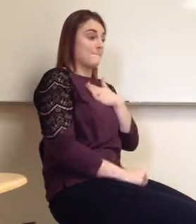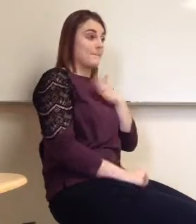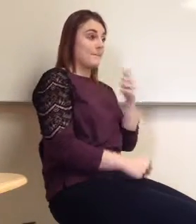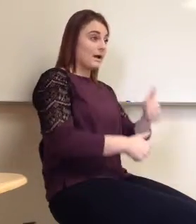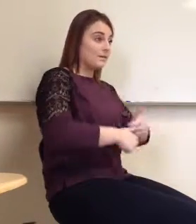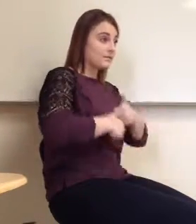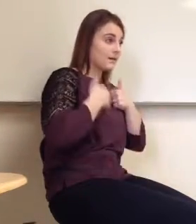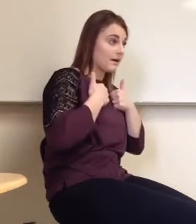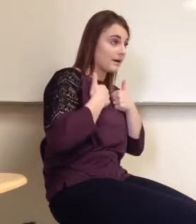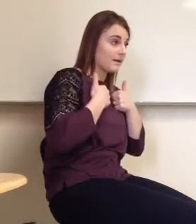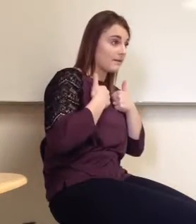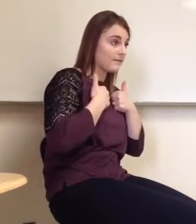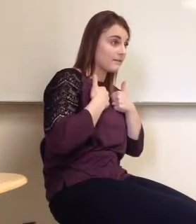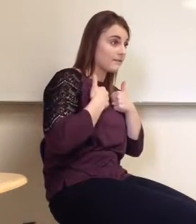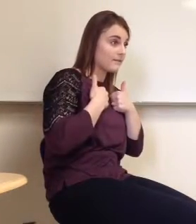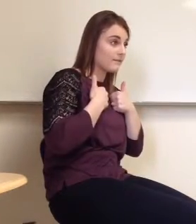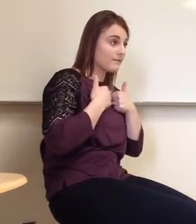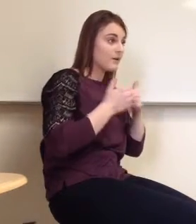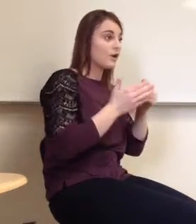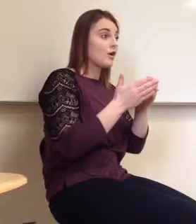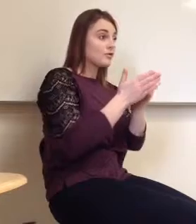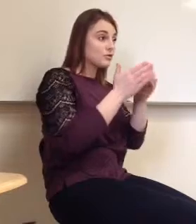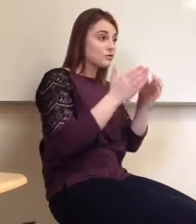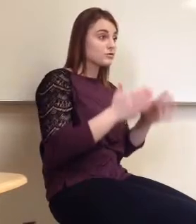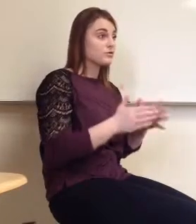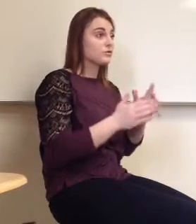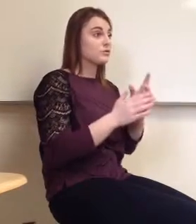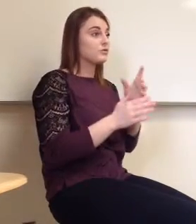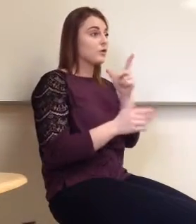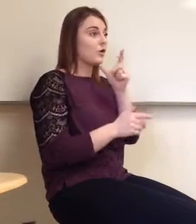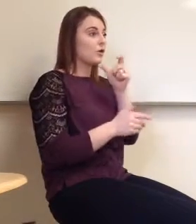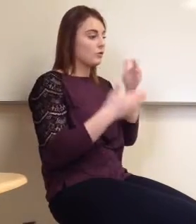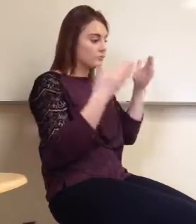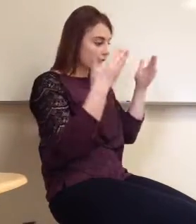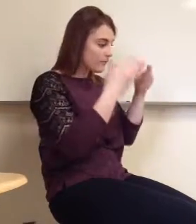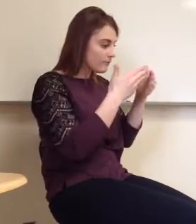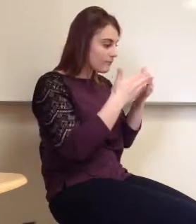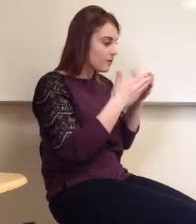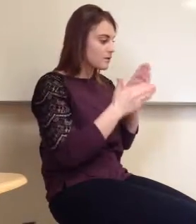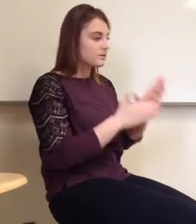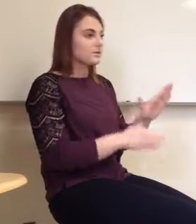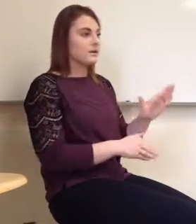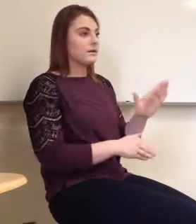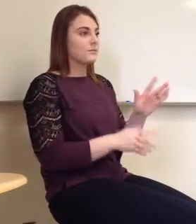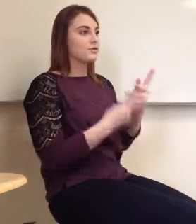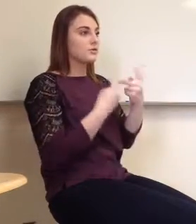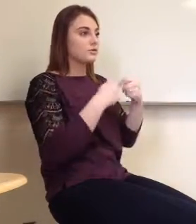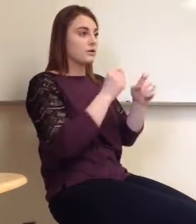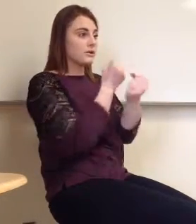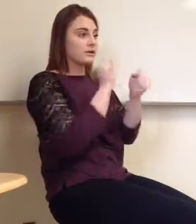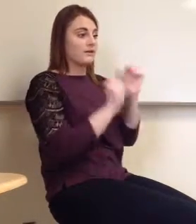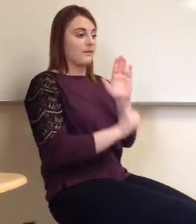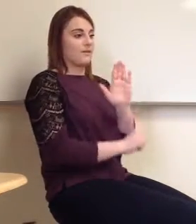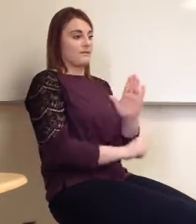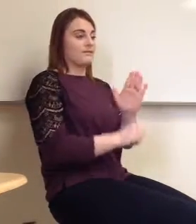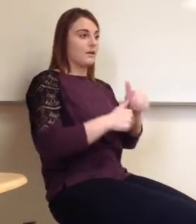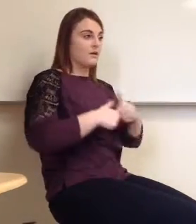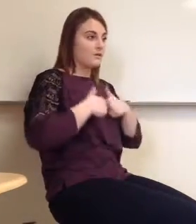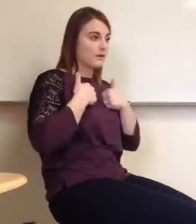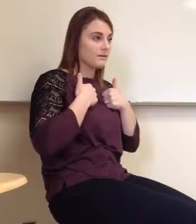The students who paid attention to him, they're trying to save their lives. And at the end, he says,